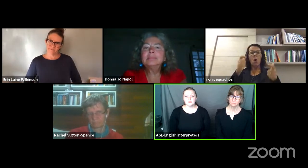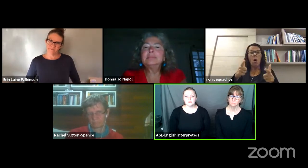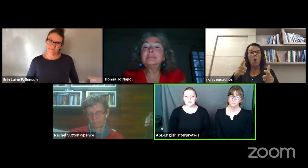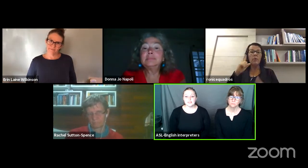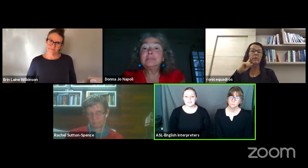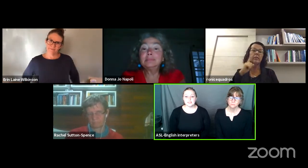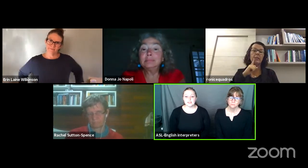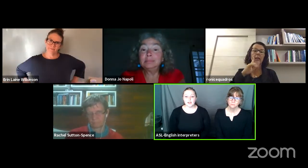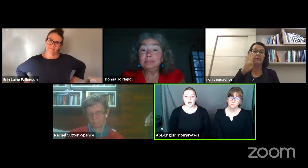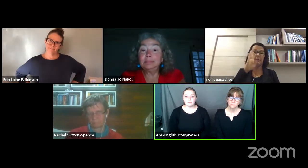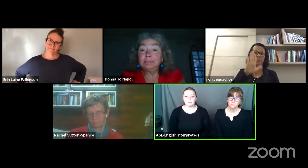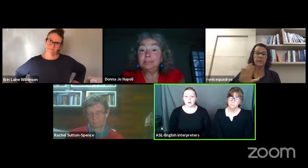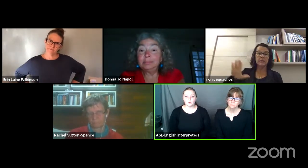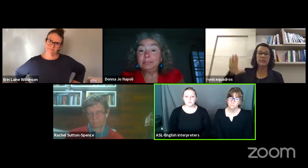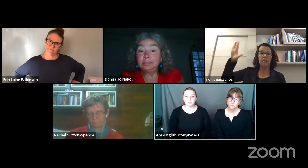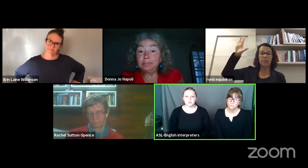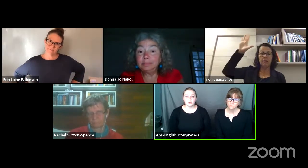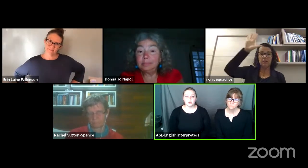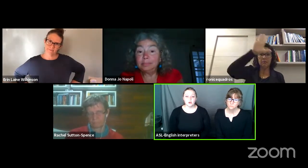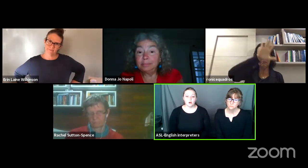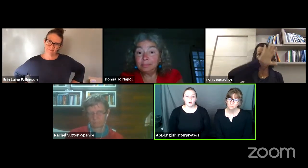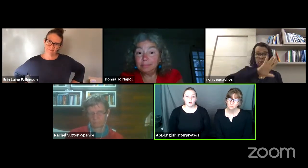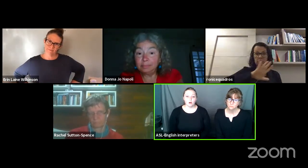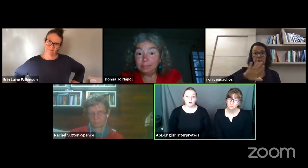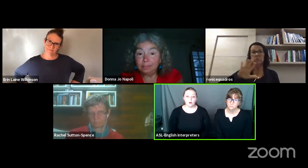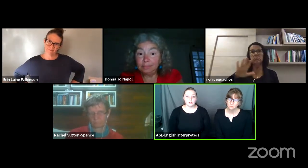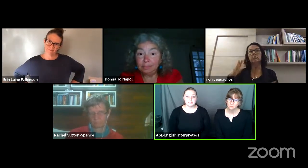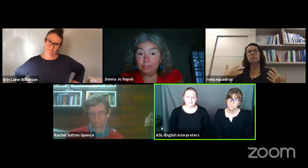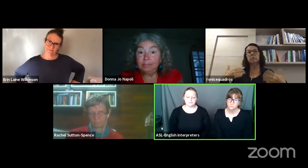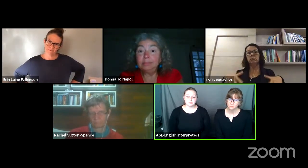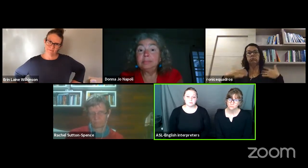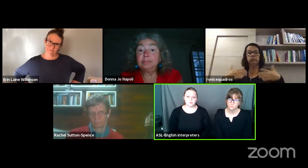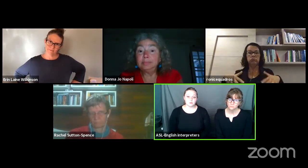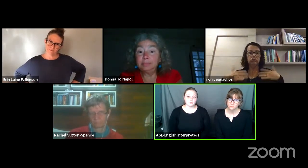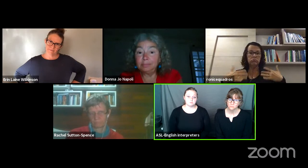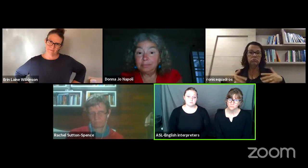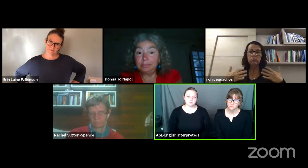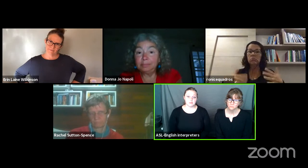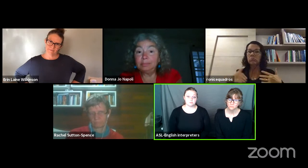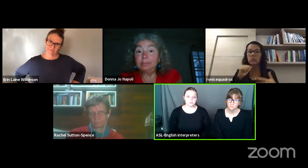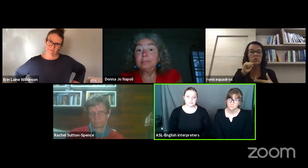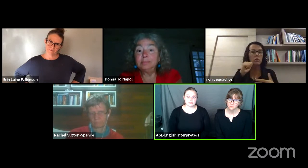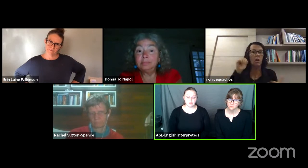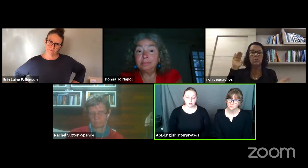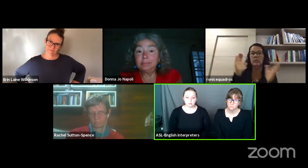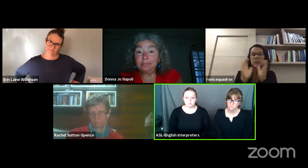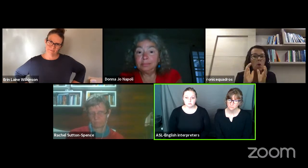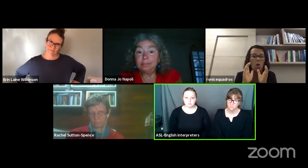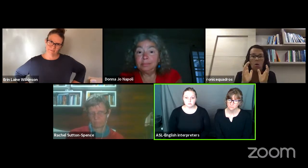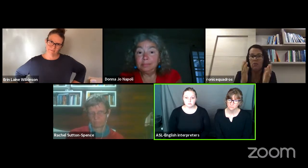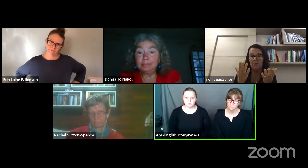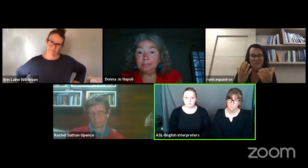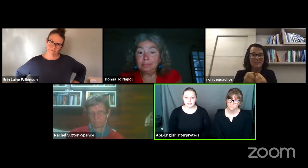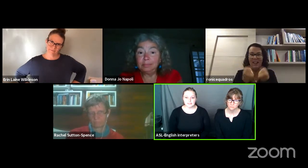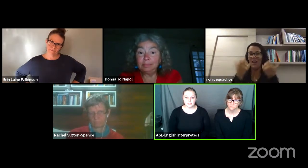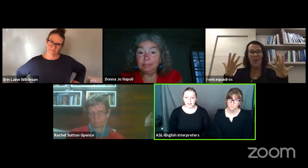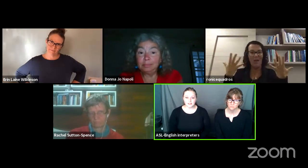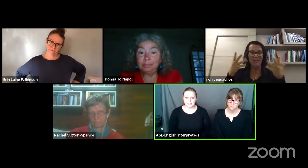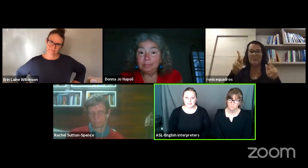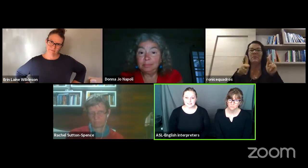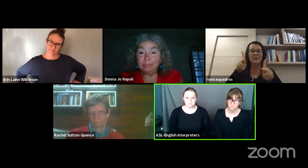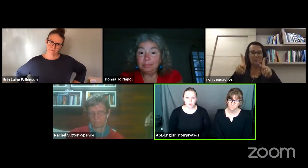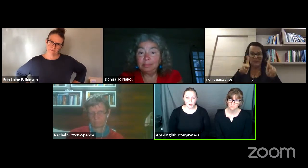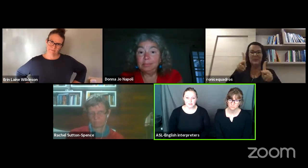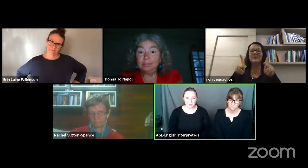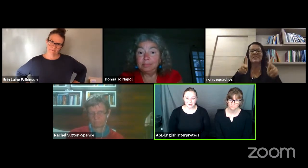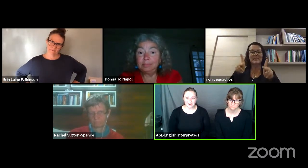So if you're thinking about all the deaf people in Brazil, is not